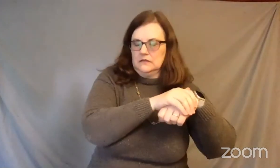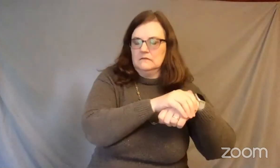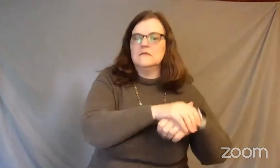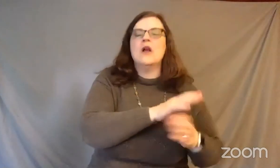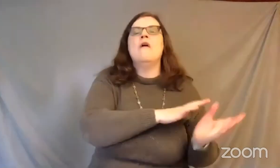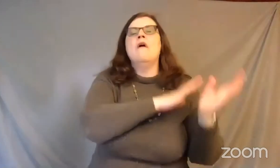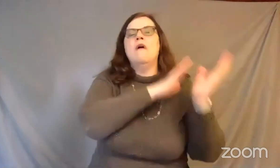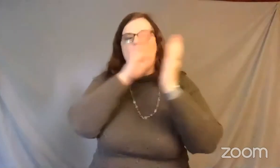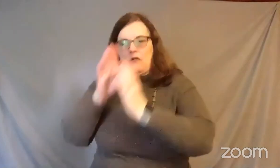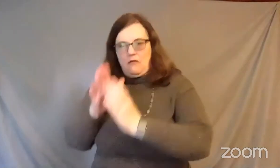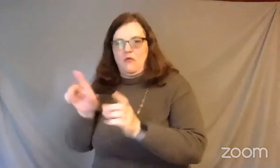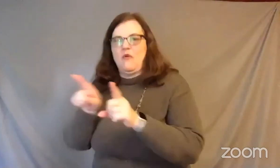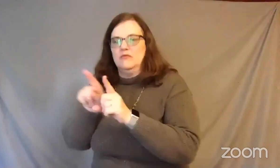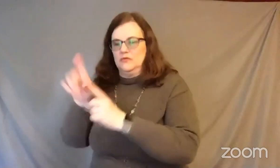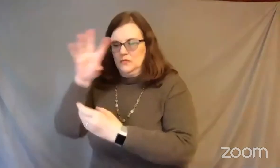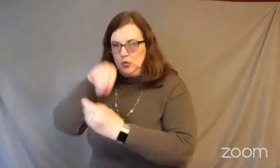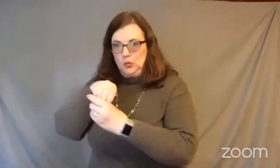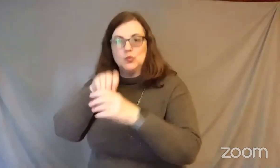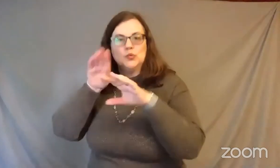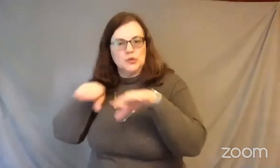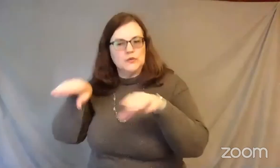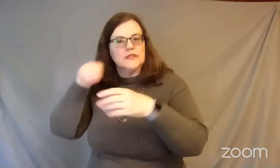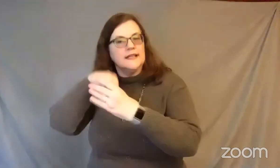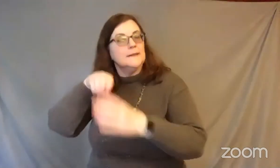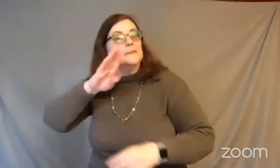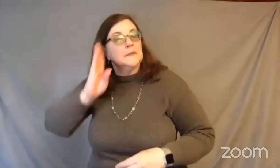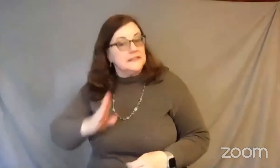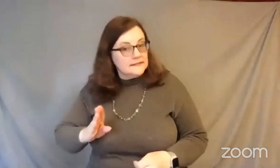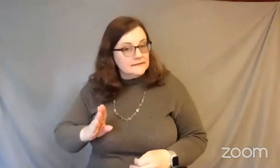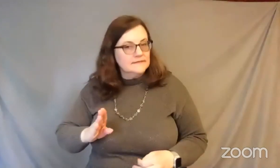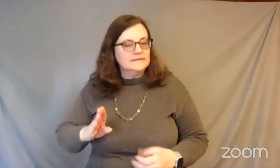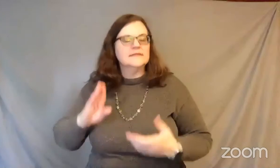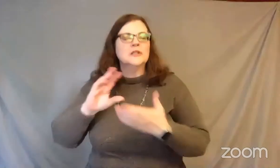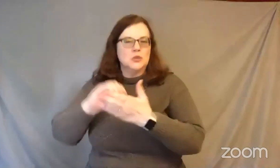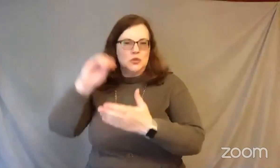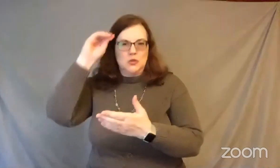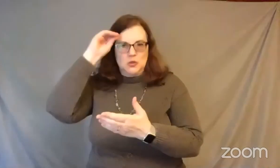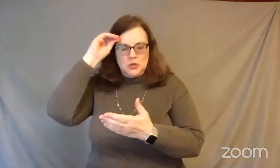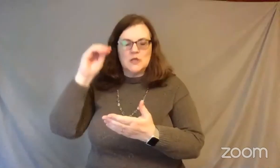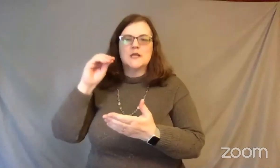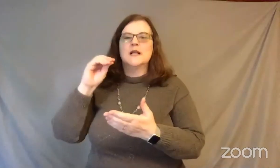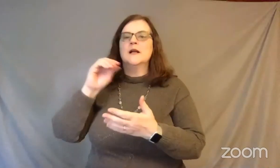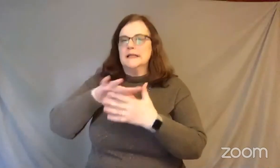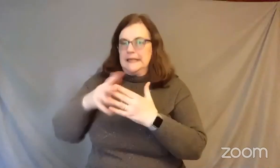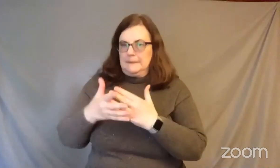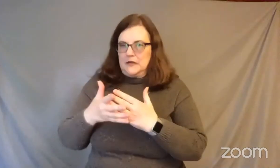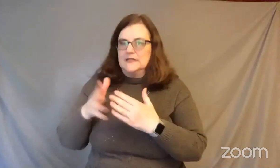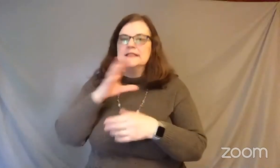We look at children in the United States who are learning ASL and English, and children in Brazil who are